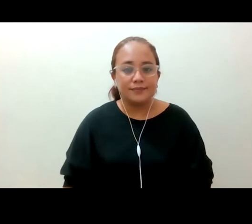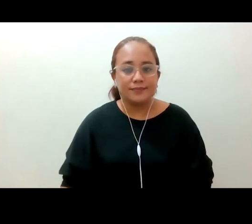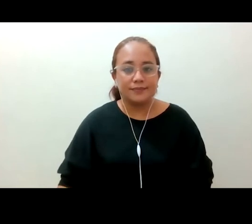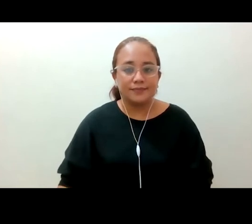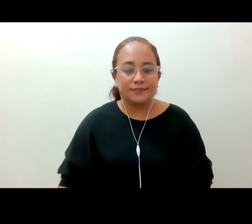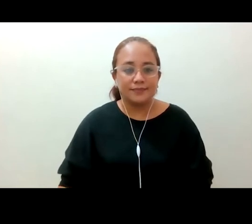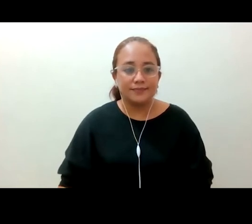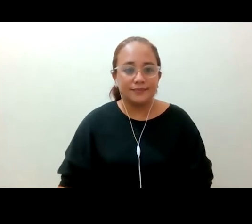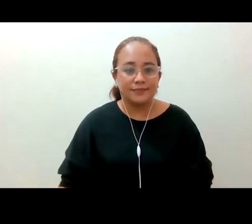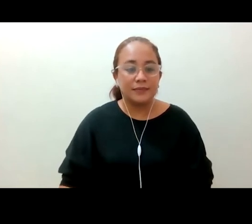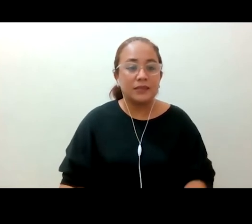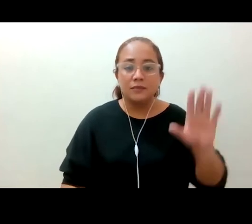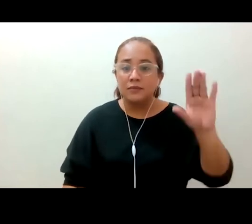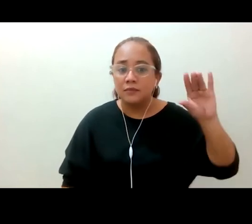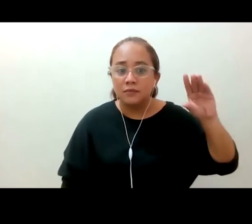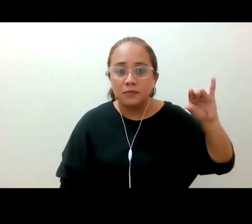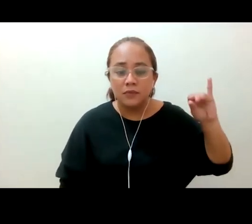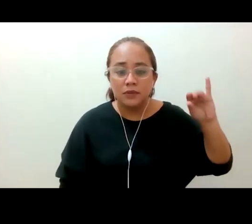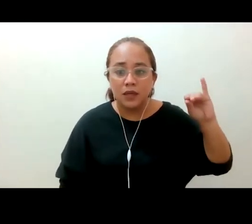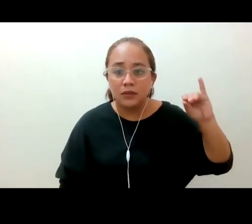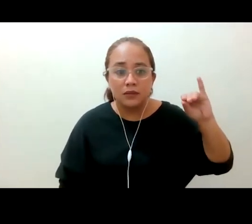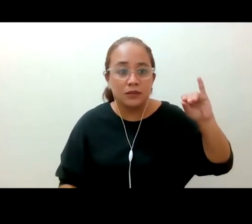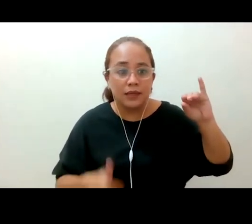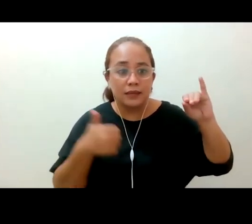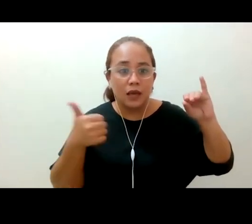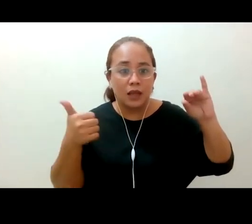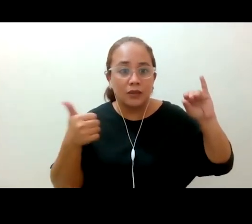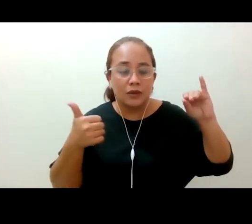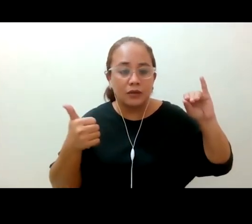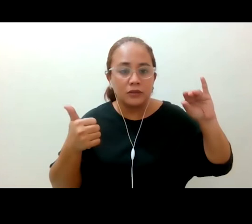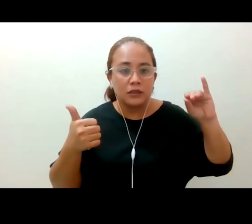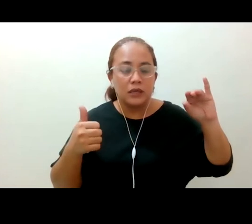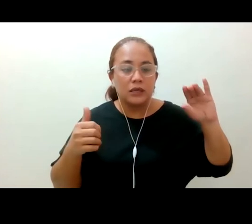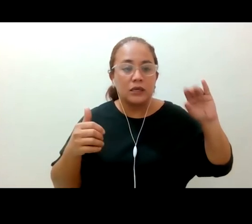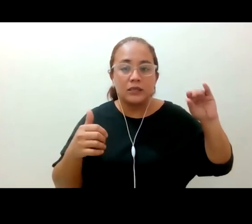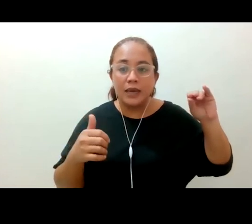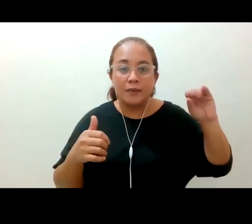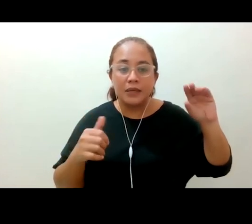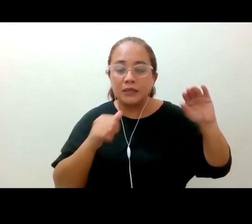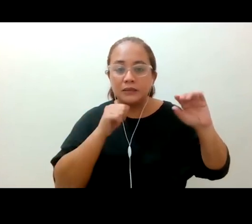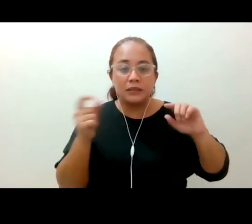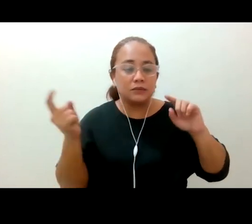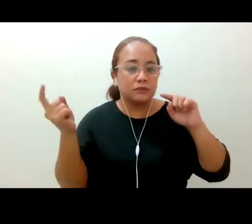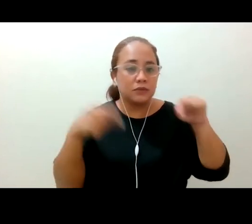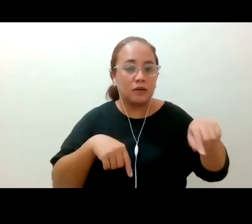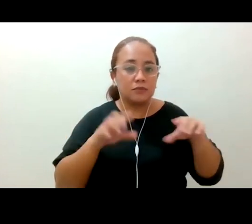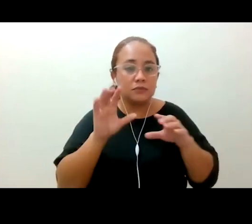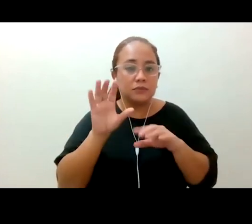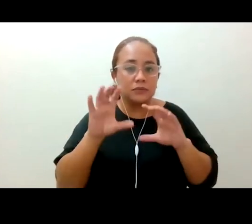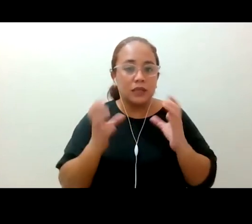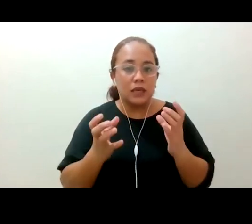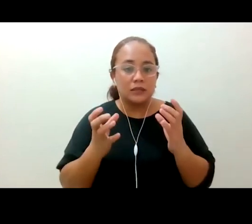And Yami and others, since Yami won't be in the class on